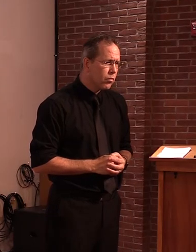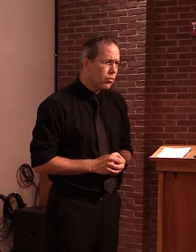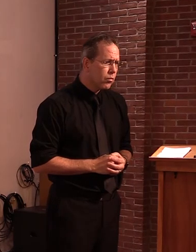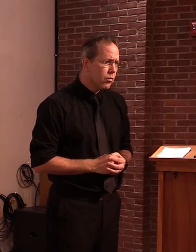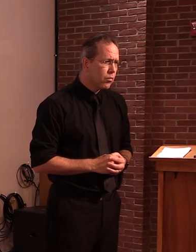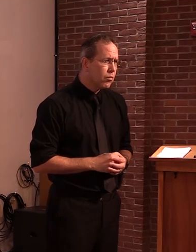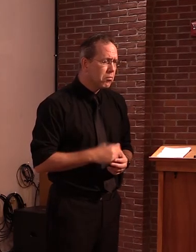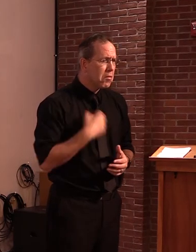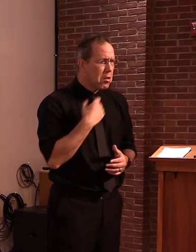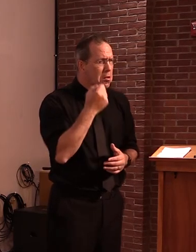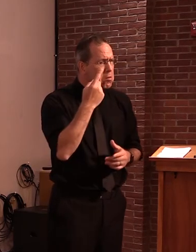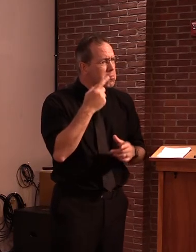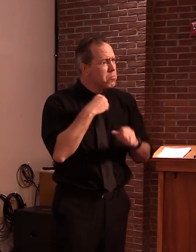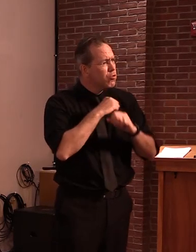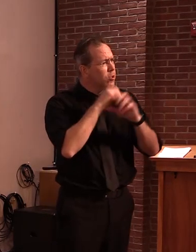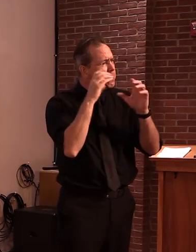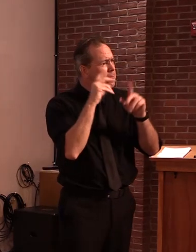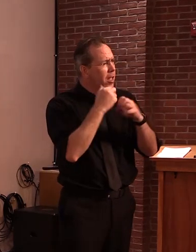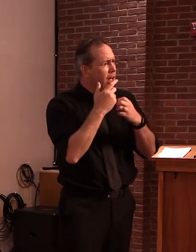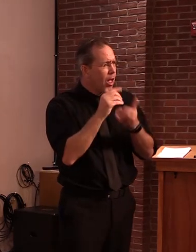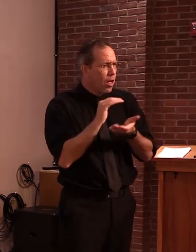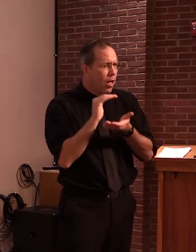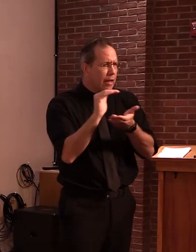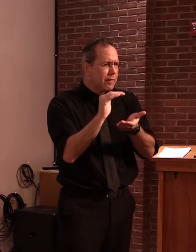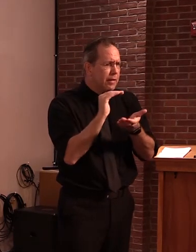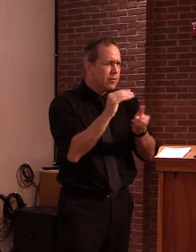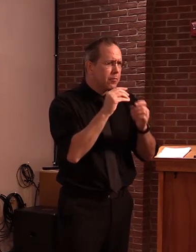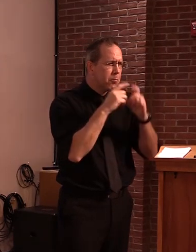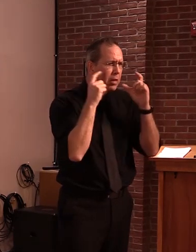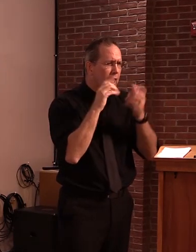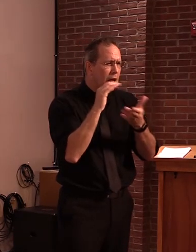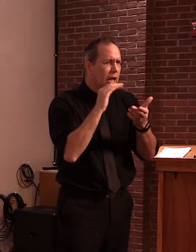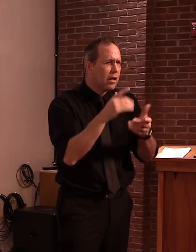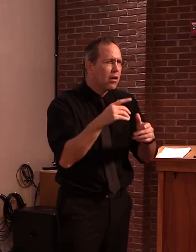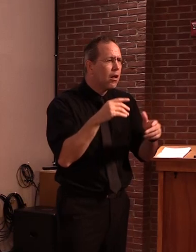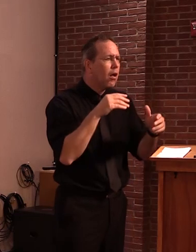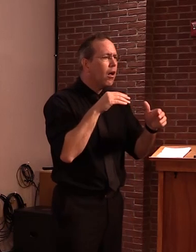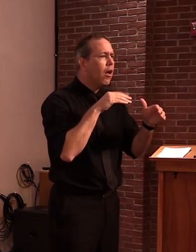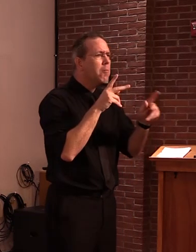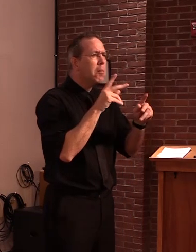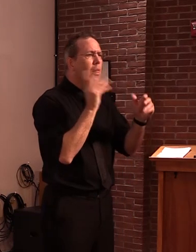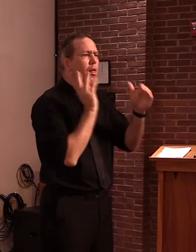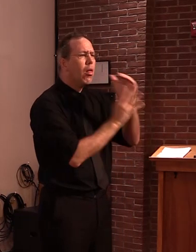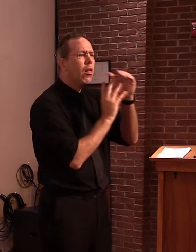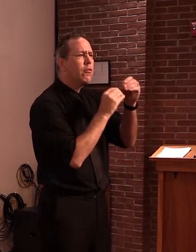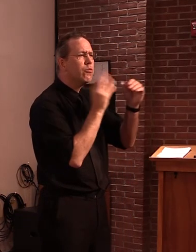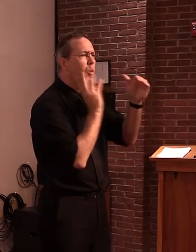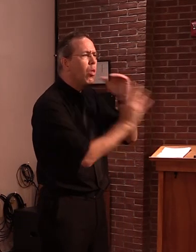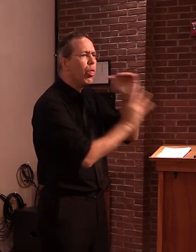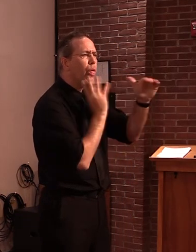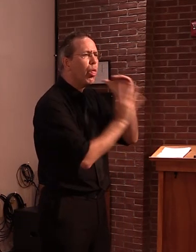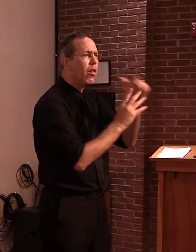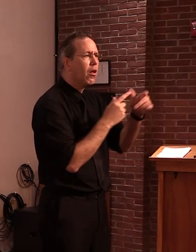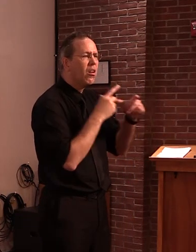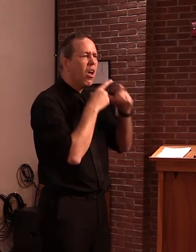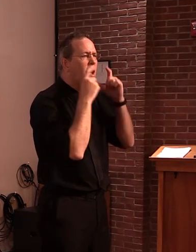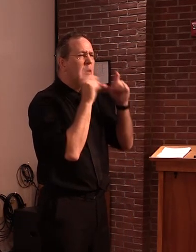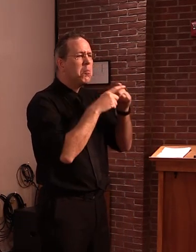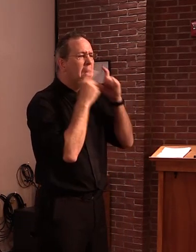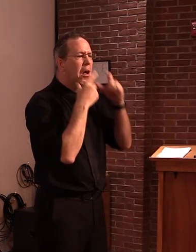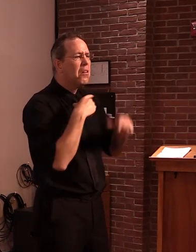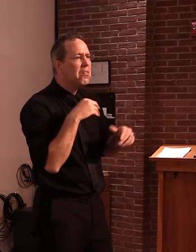walking into public places, convenience stores, whatever, that don't wear masks, probably aren't going to go to the fire station to get one. They